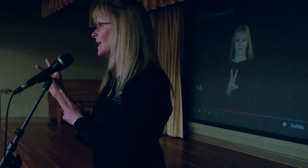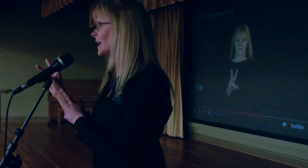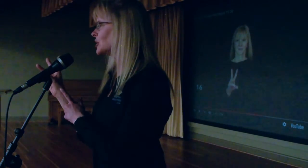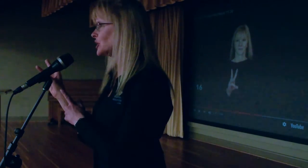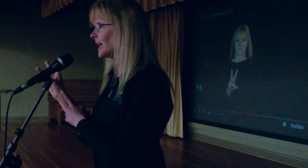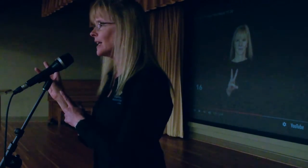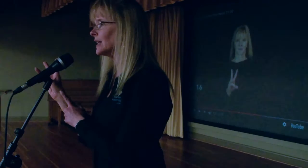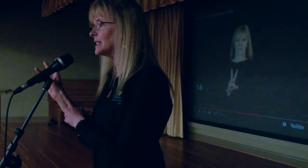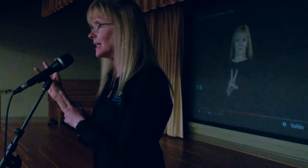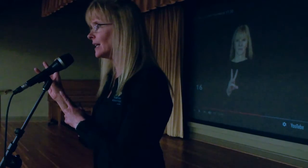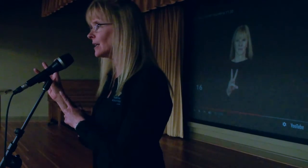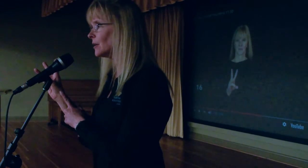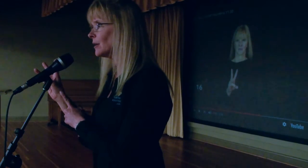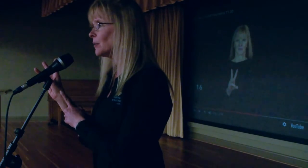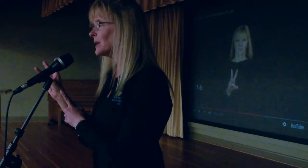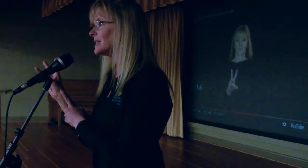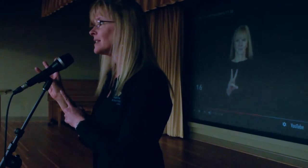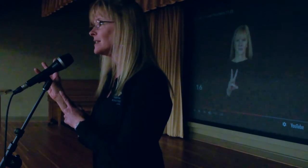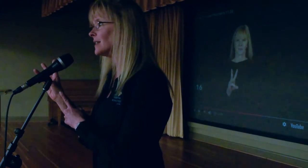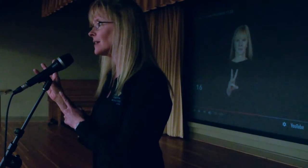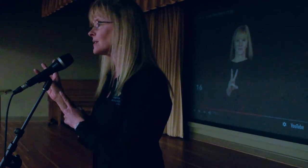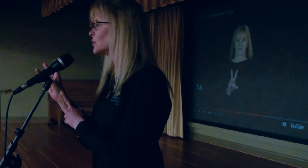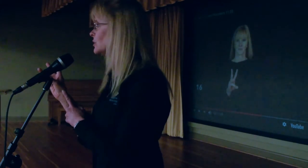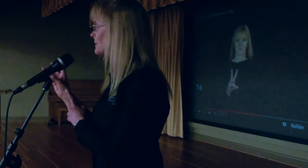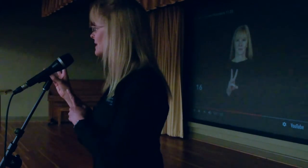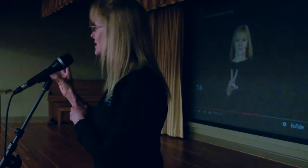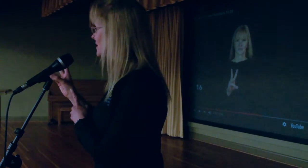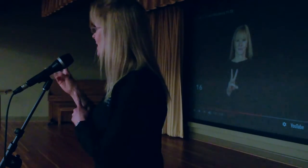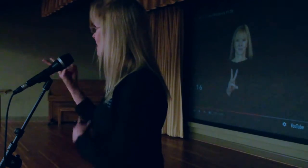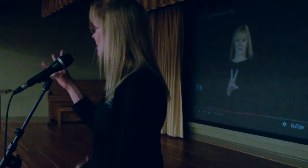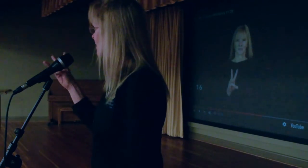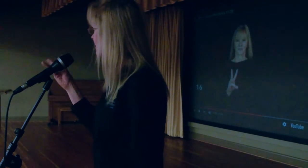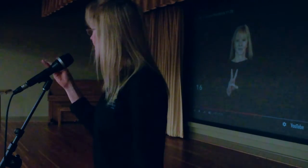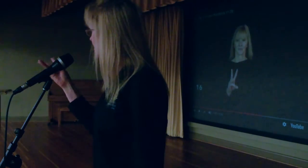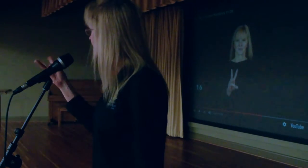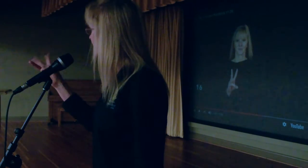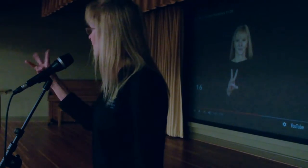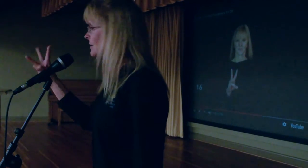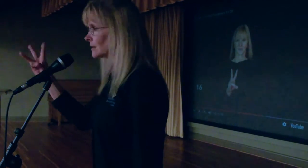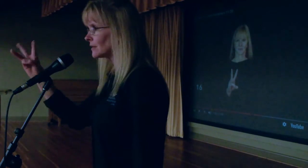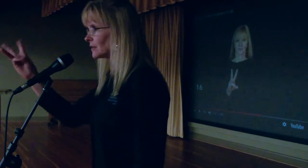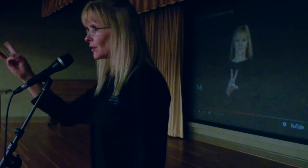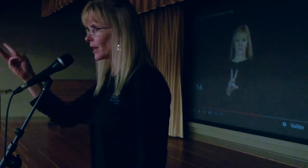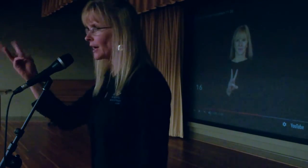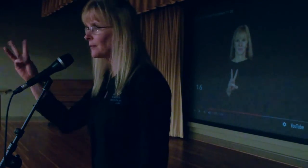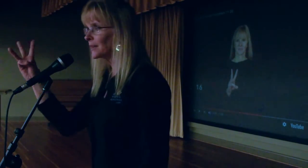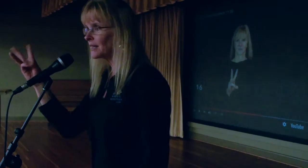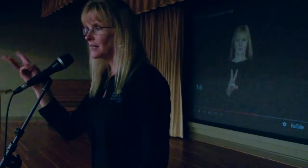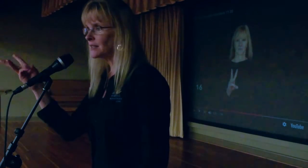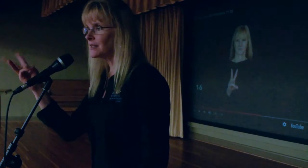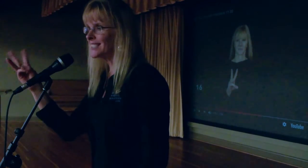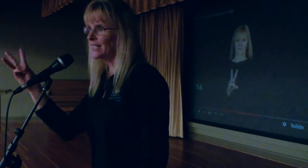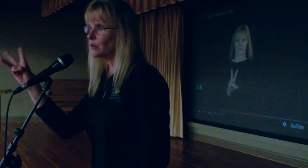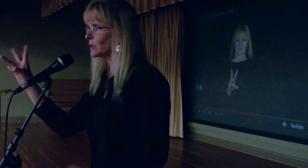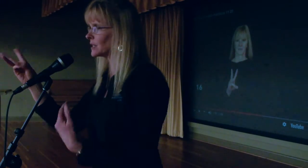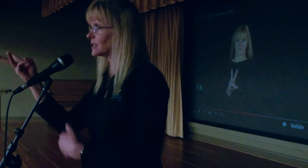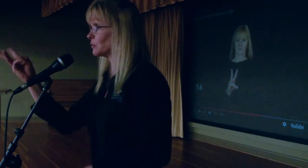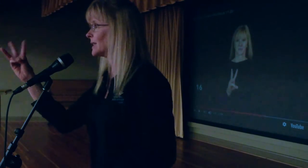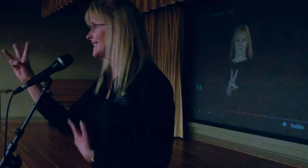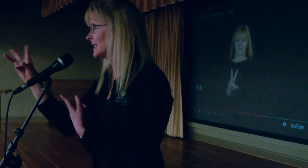like shaking the 10, but it's a 6, so it means it's in the teens. Okay? This is a 10 with a 6